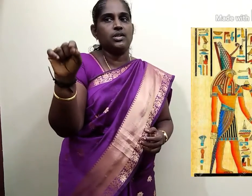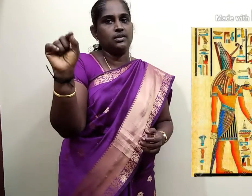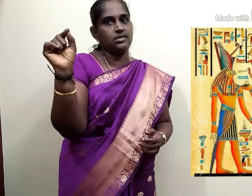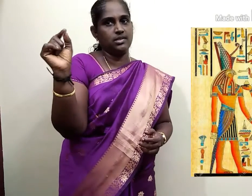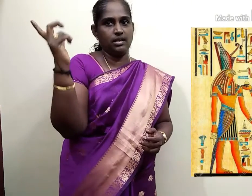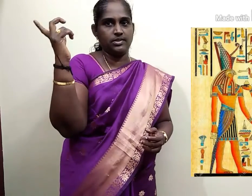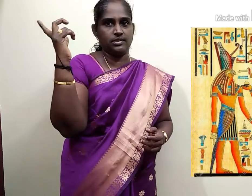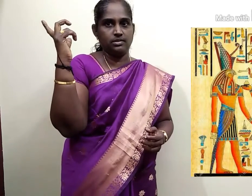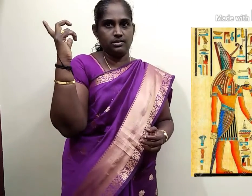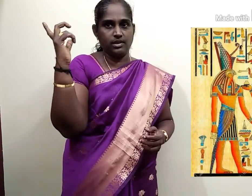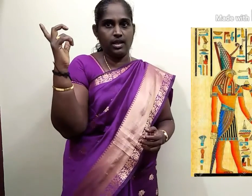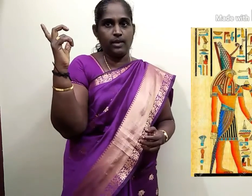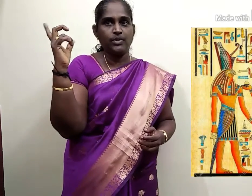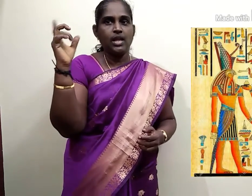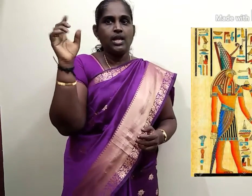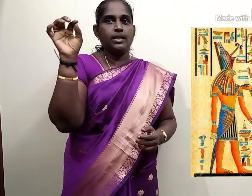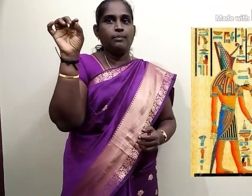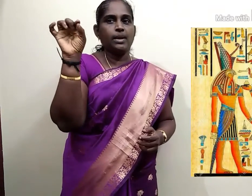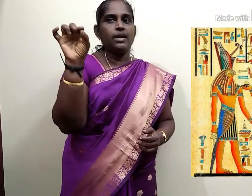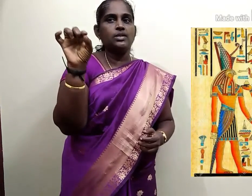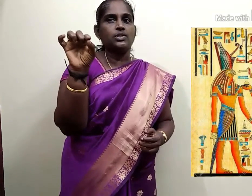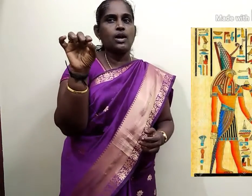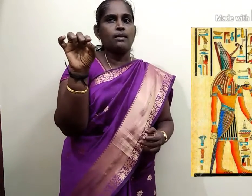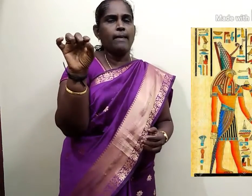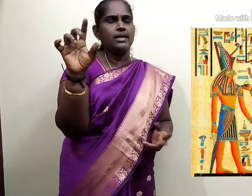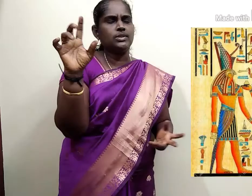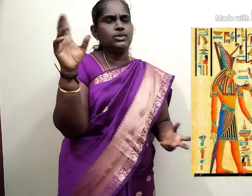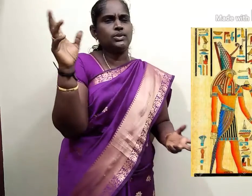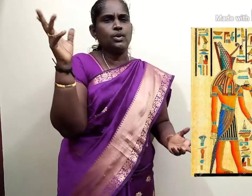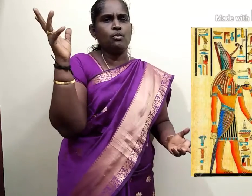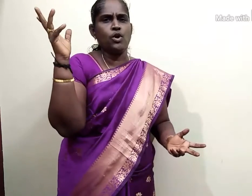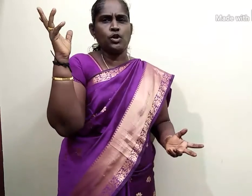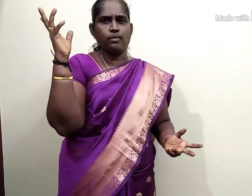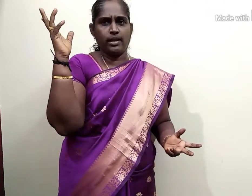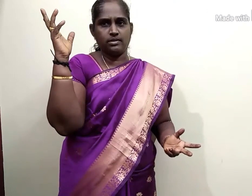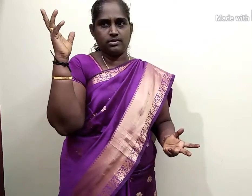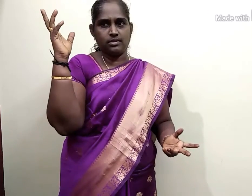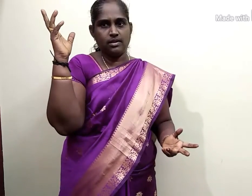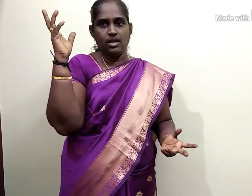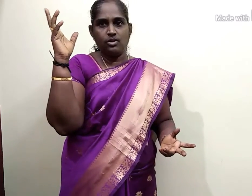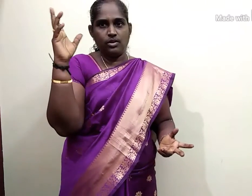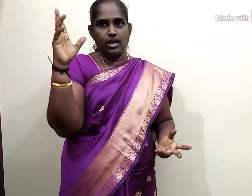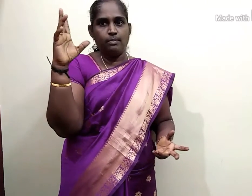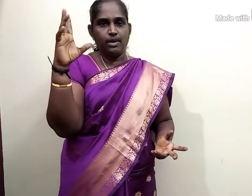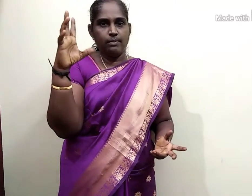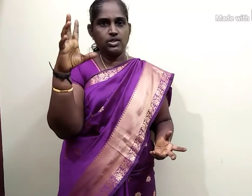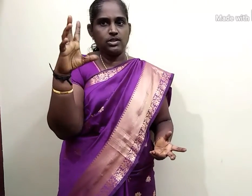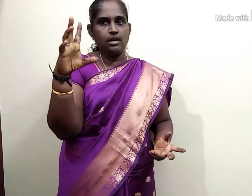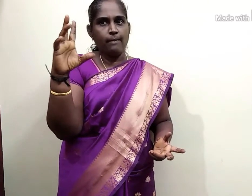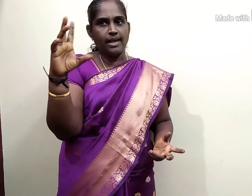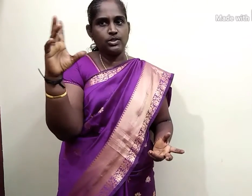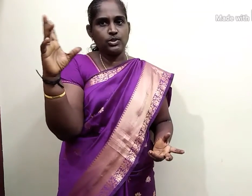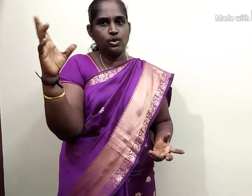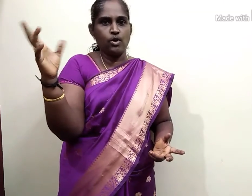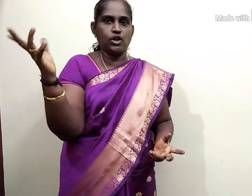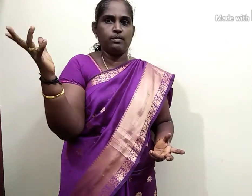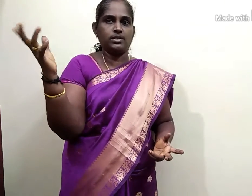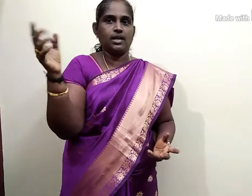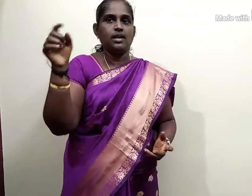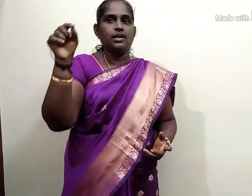artistic skills. Okay. The pyramids are massive monuments. Okay, pyramids are massive monuments.